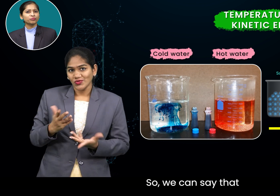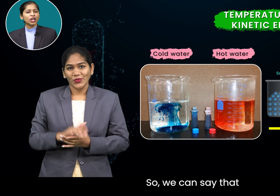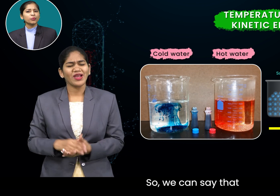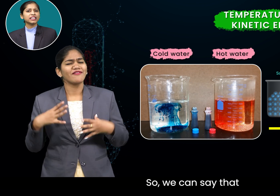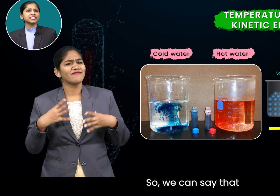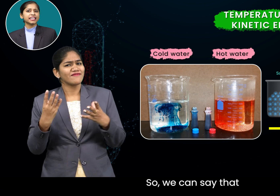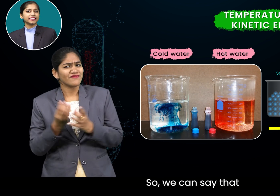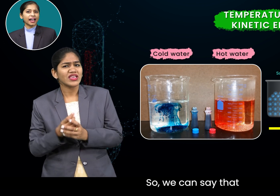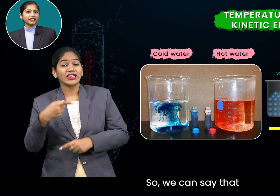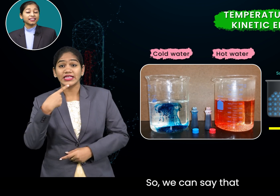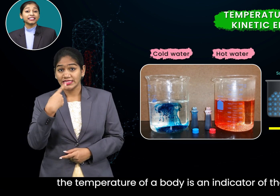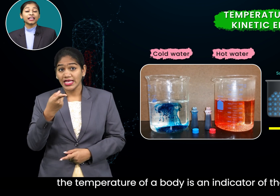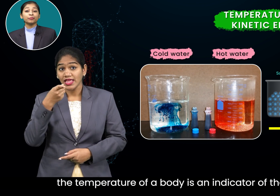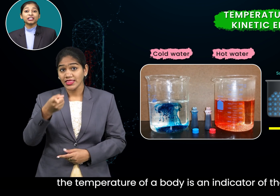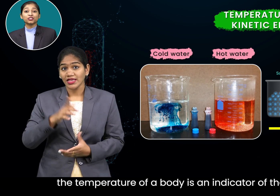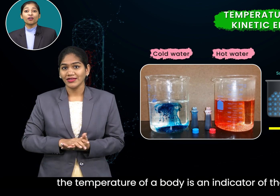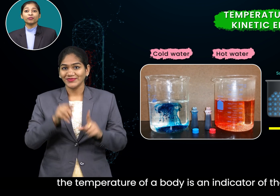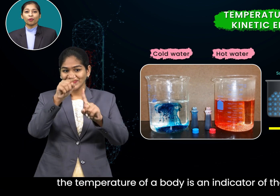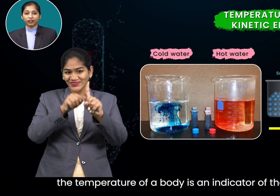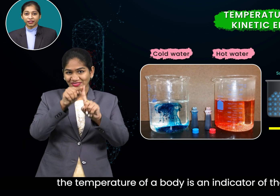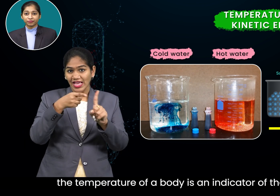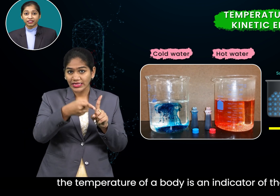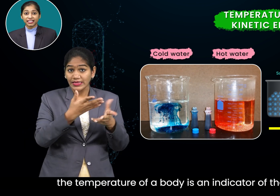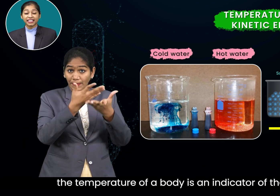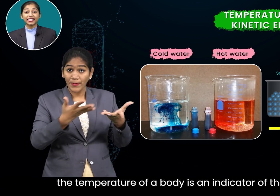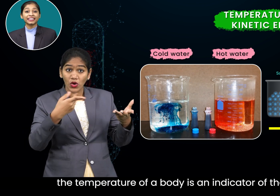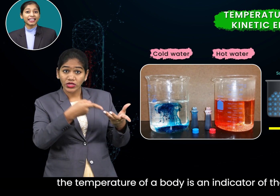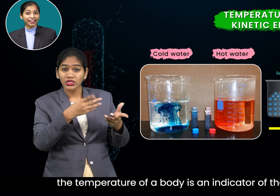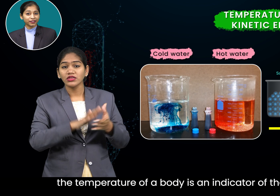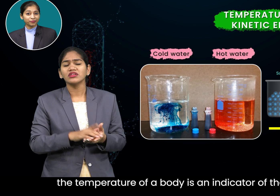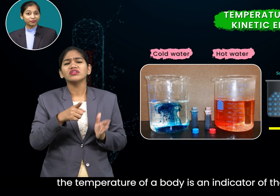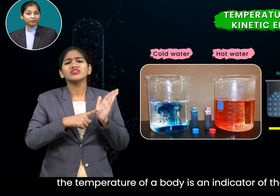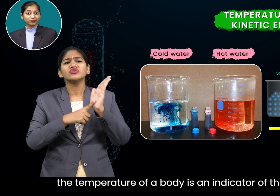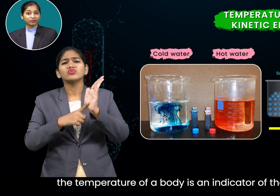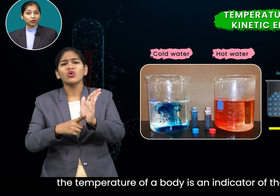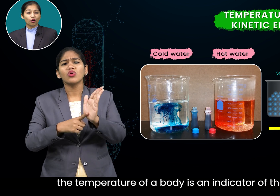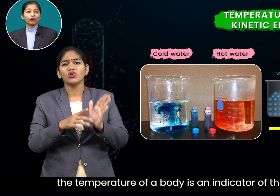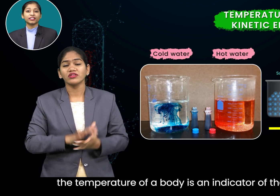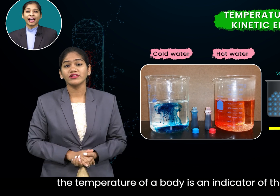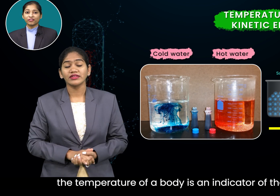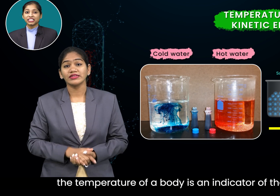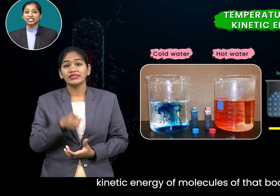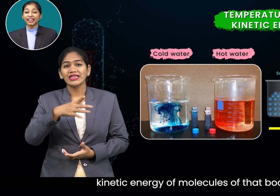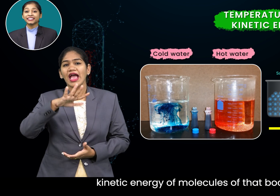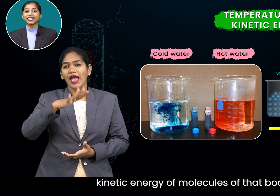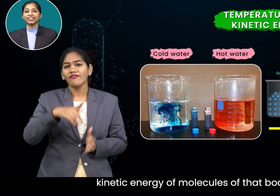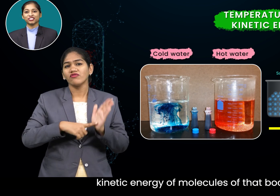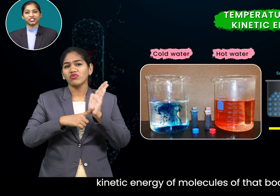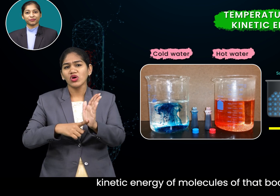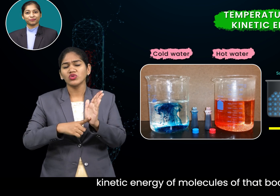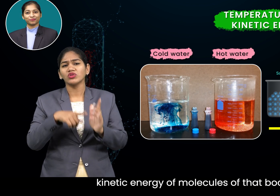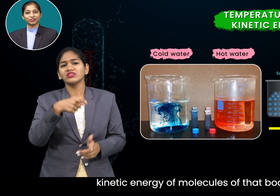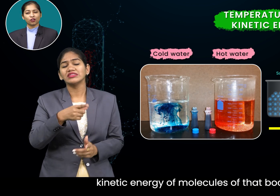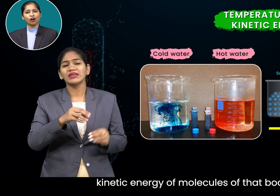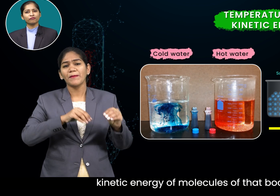So, we can say that the temperature of a body is an indicator of the average kinetic